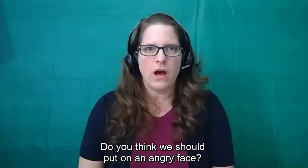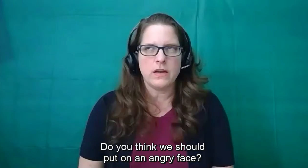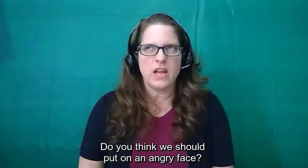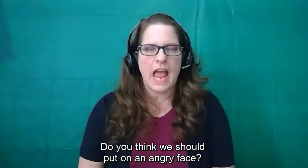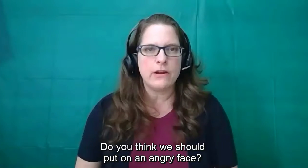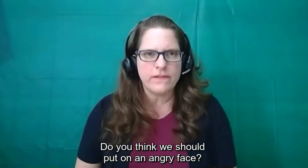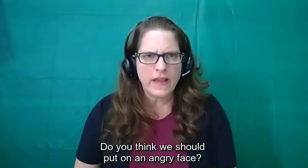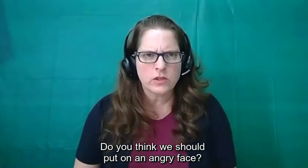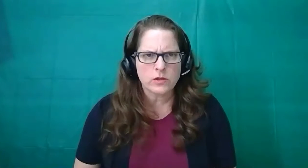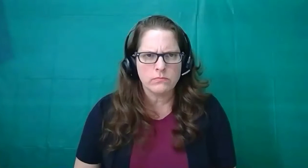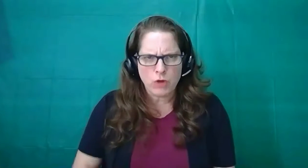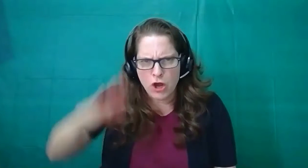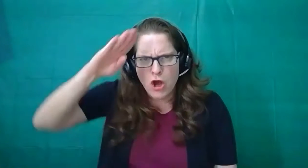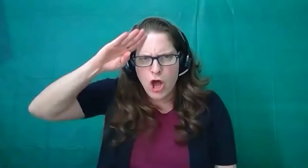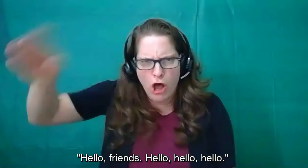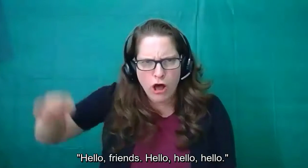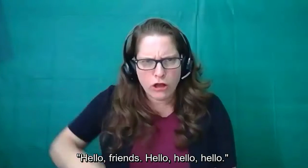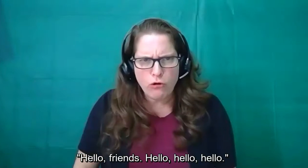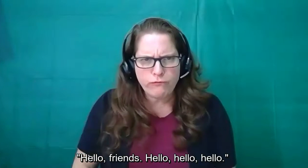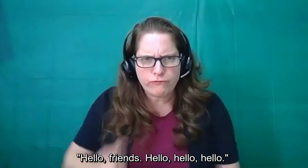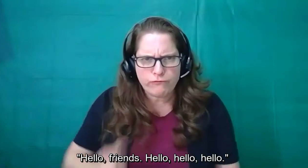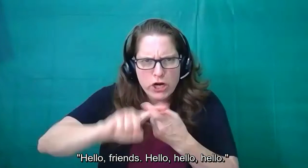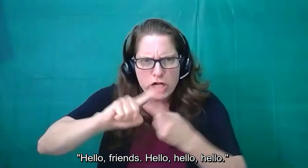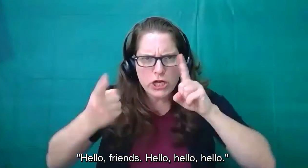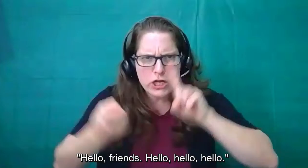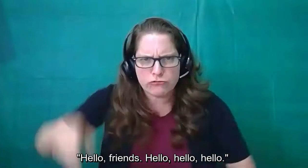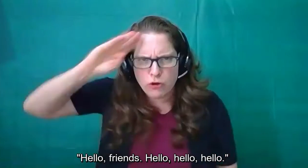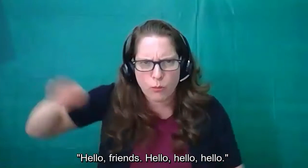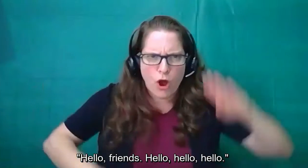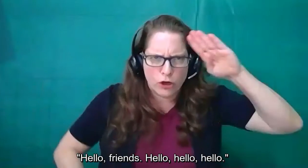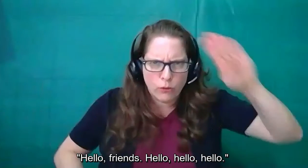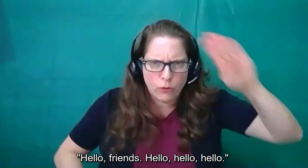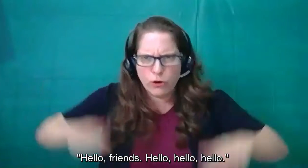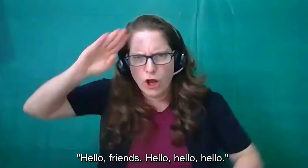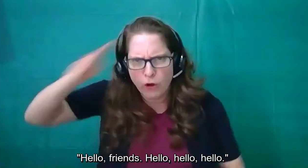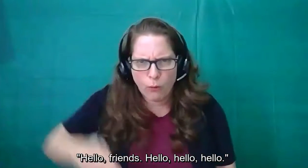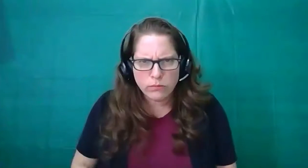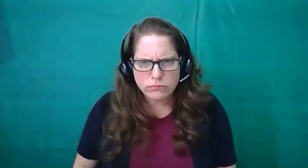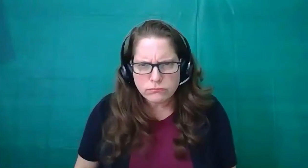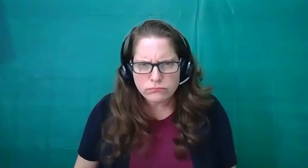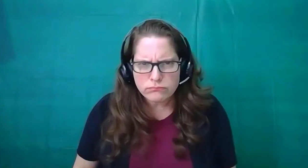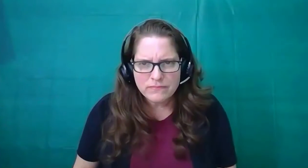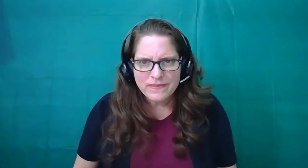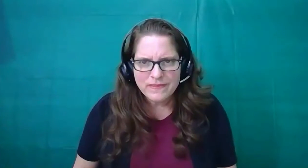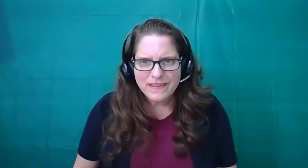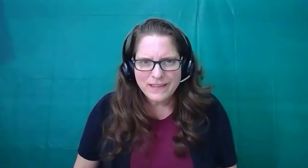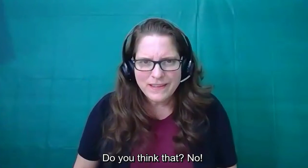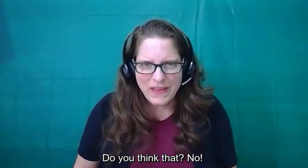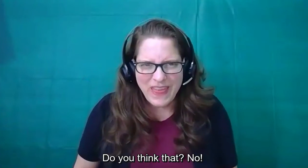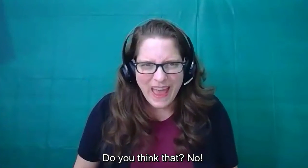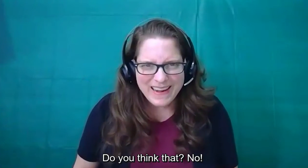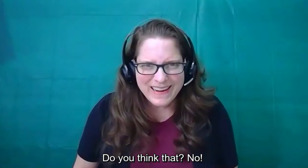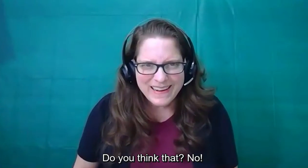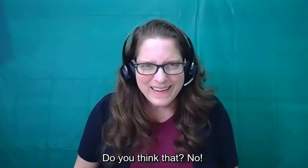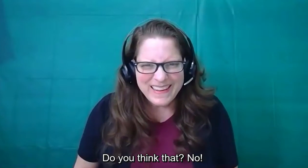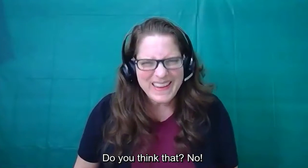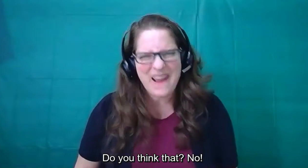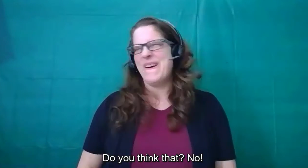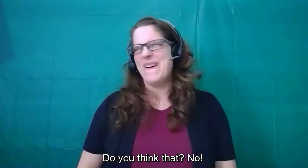angry face? Hello, friends. Hello, hello, hello. Do you think that? No. Should